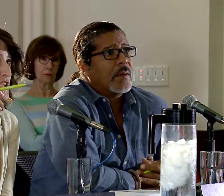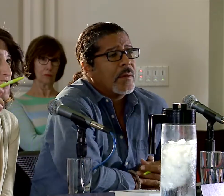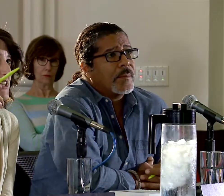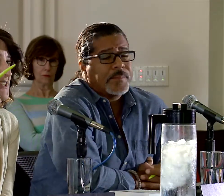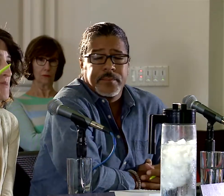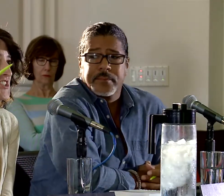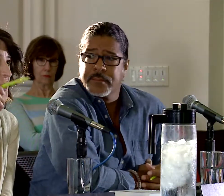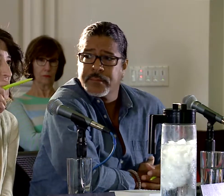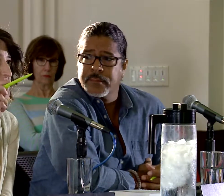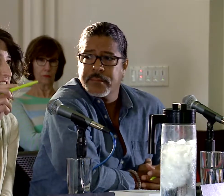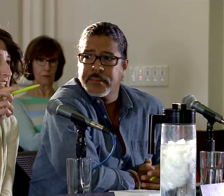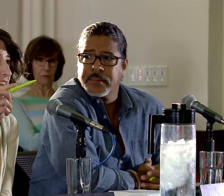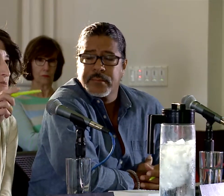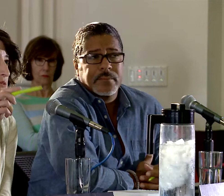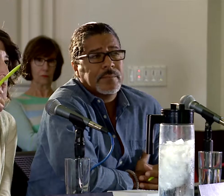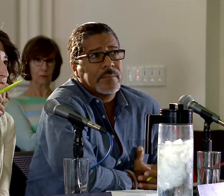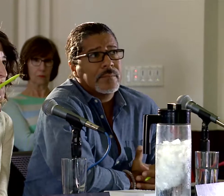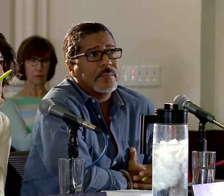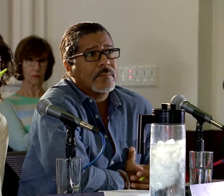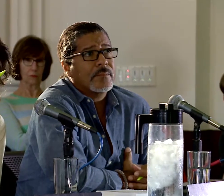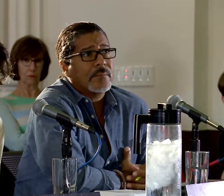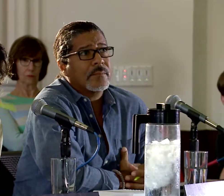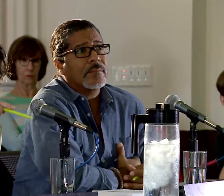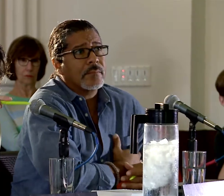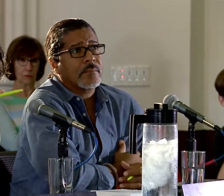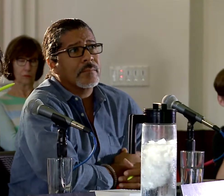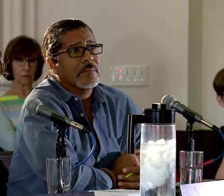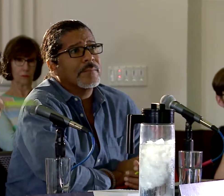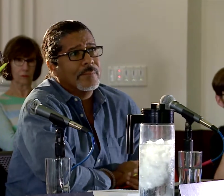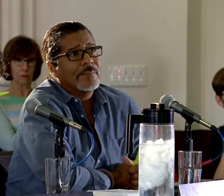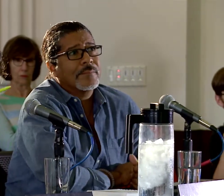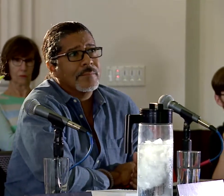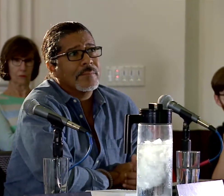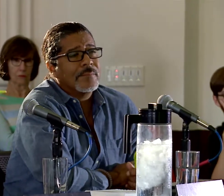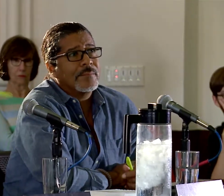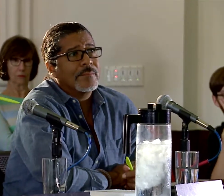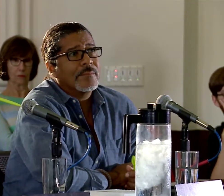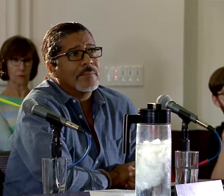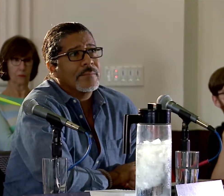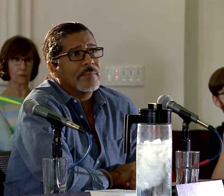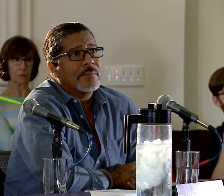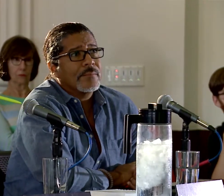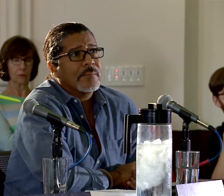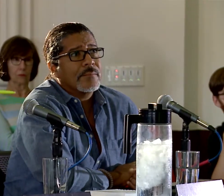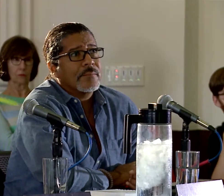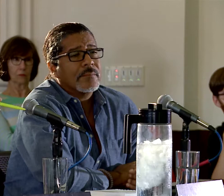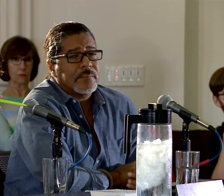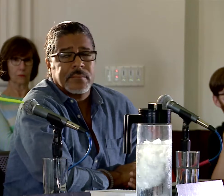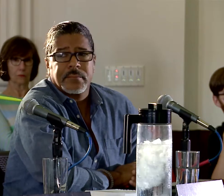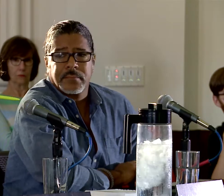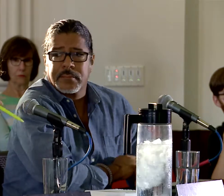I've heard that it can be challenging to get them to reproduce so that you have a self-maintaining population, and